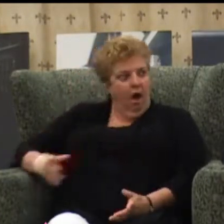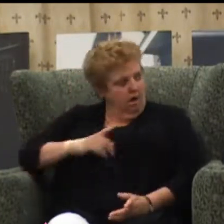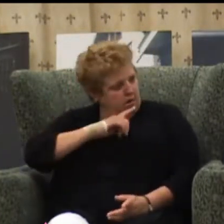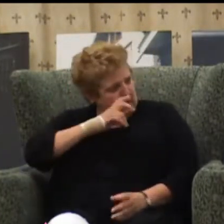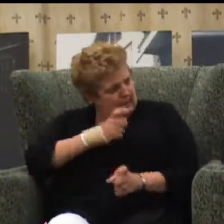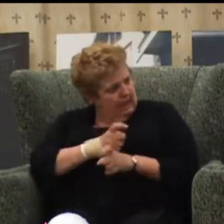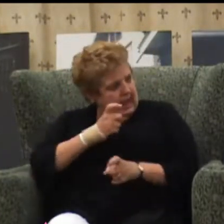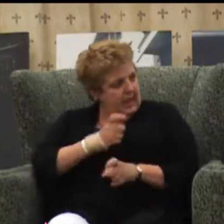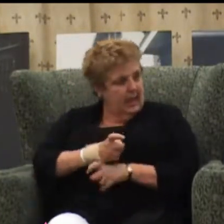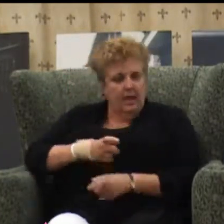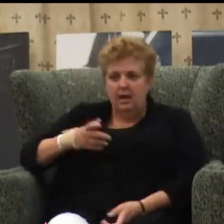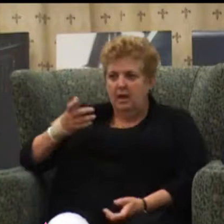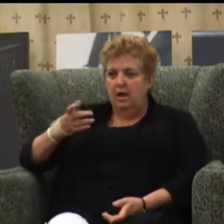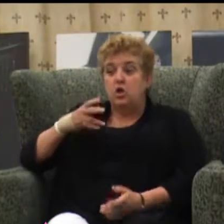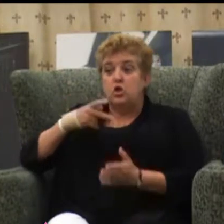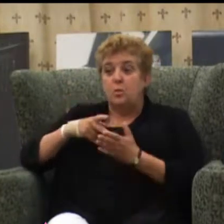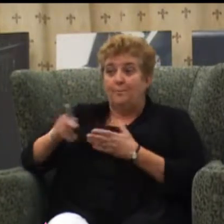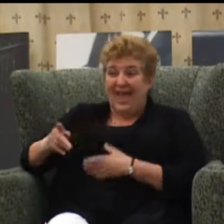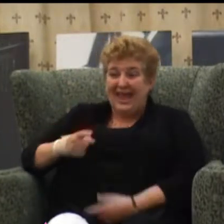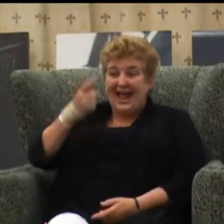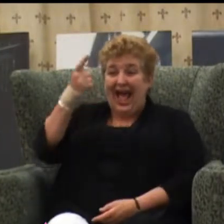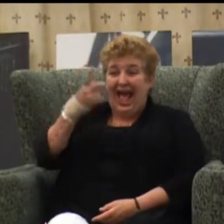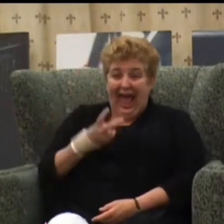means you paid $500,000 for a big book.